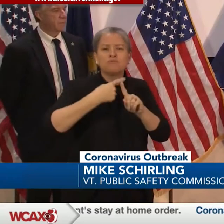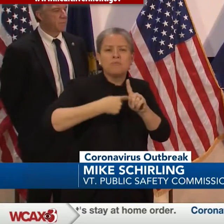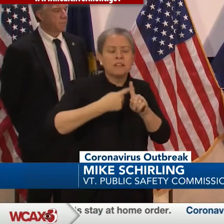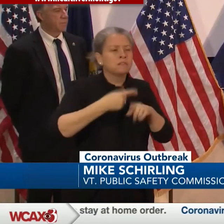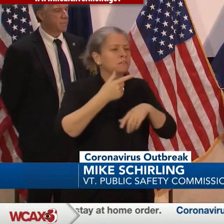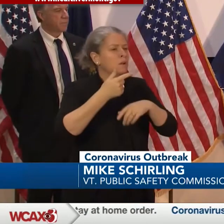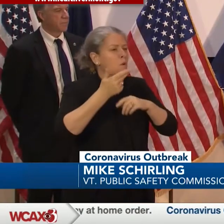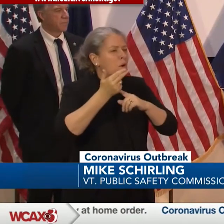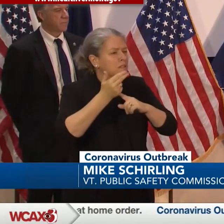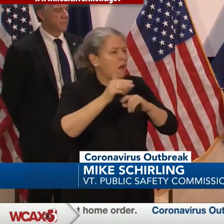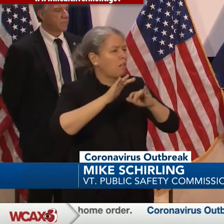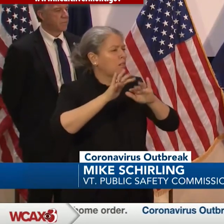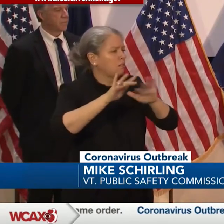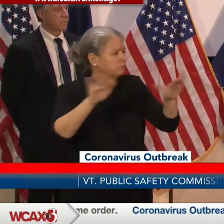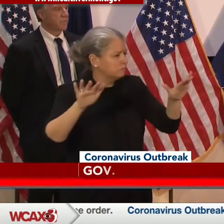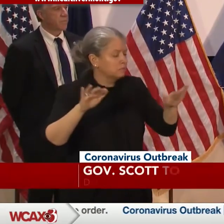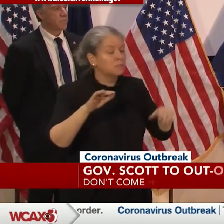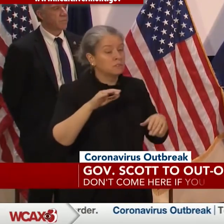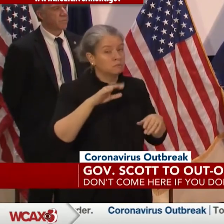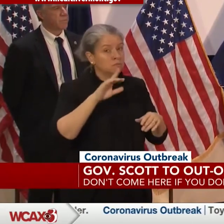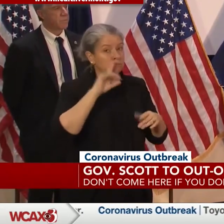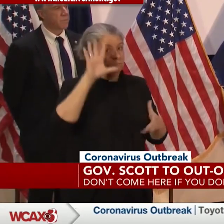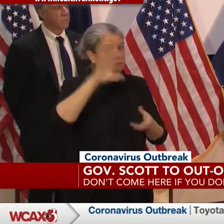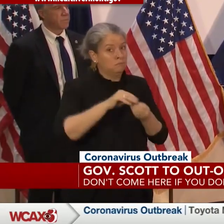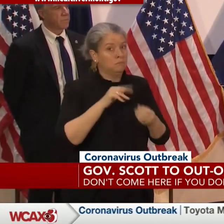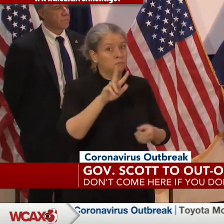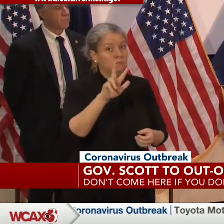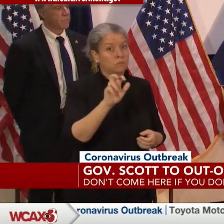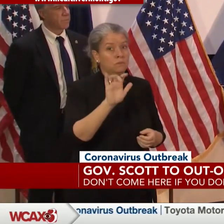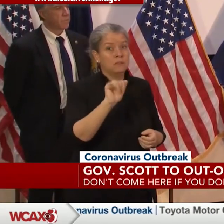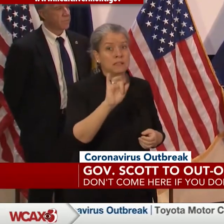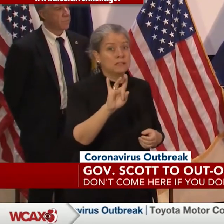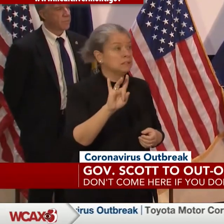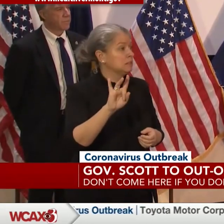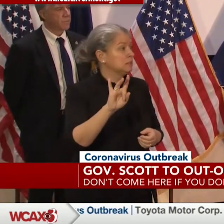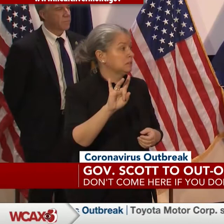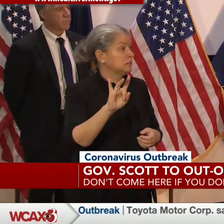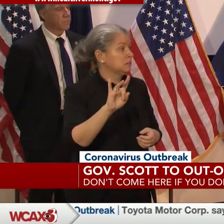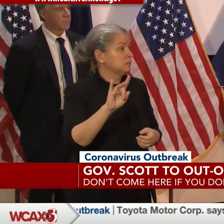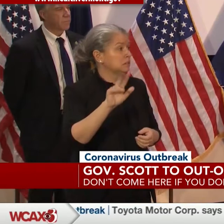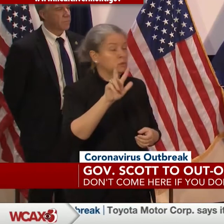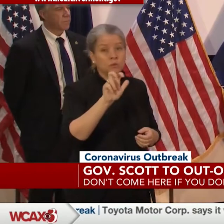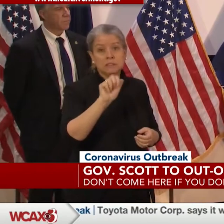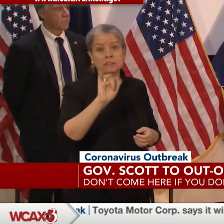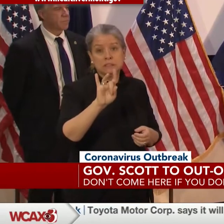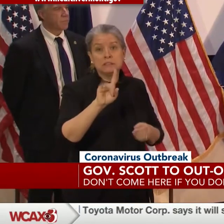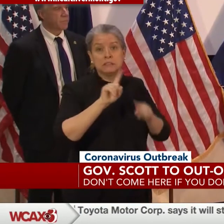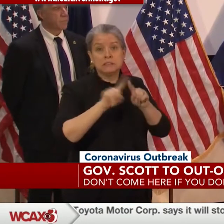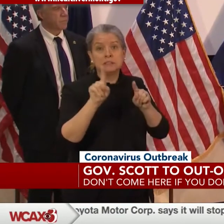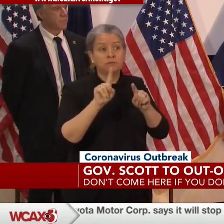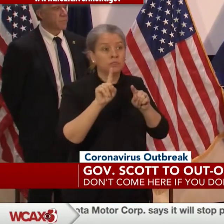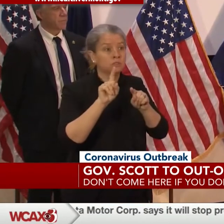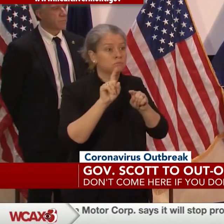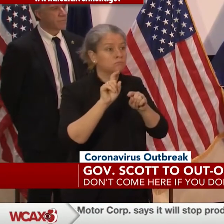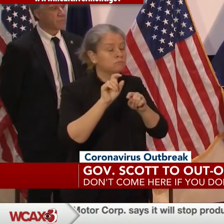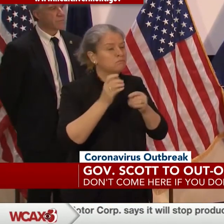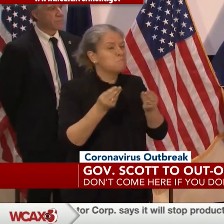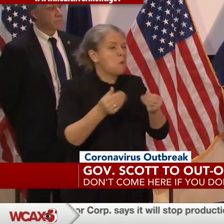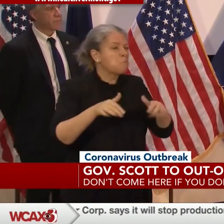in Vermont. 318 properties are known to exist in Vermont, exclusive